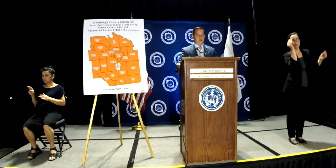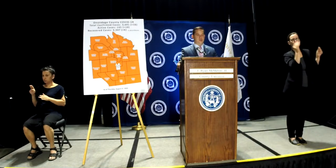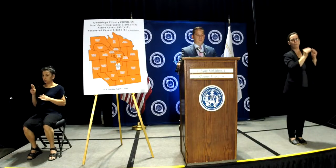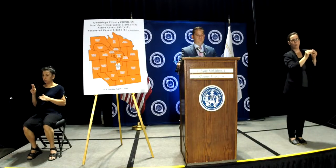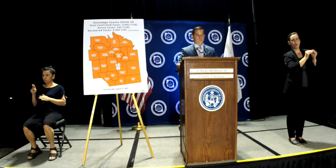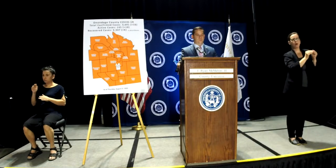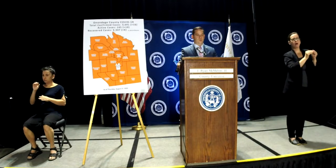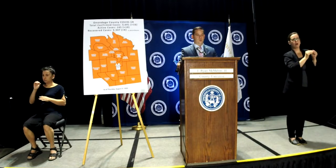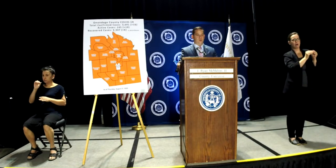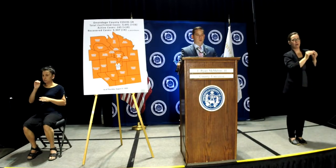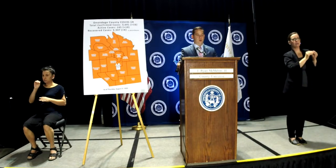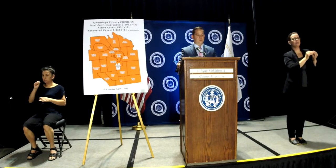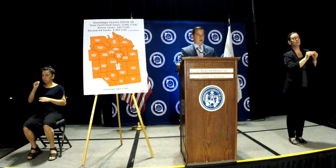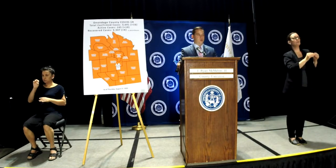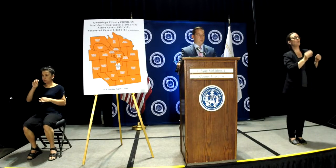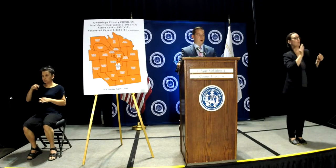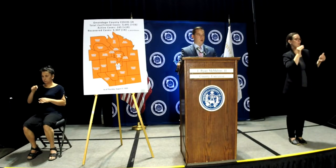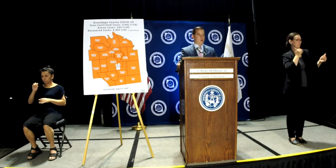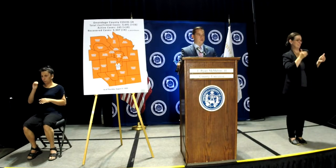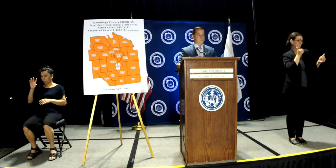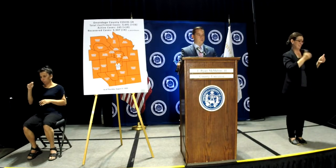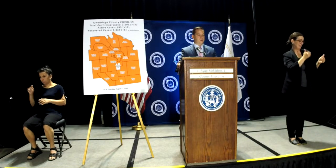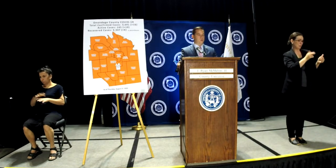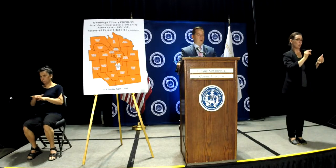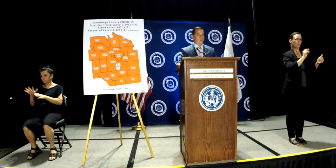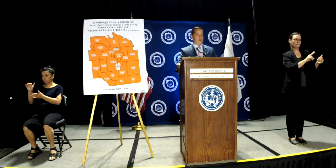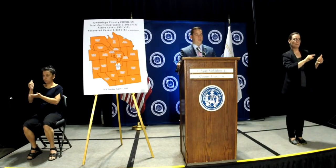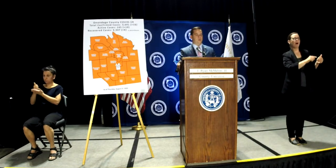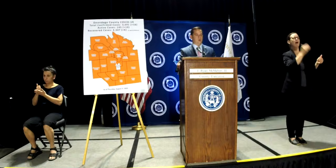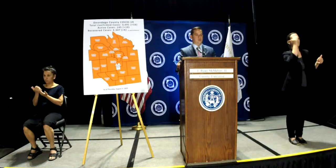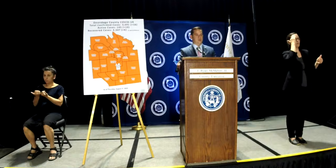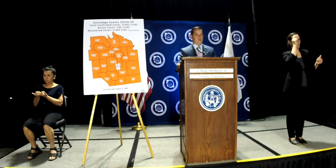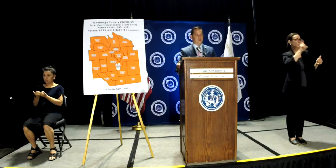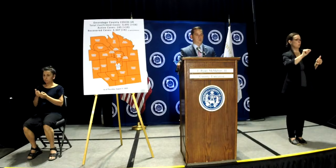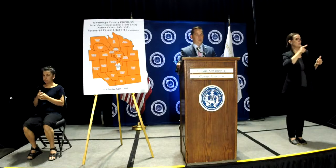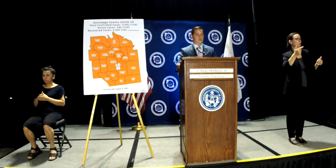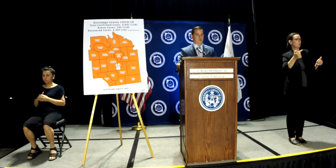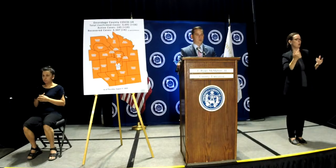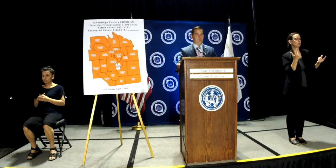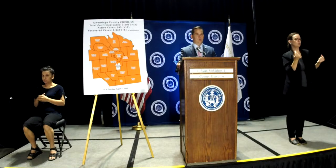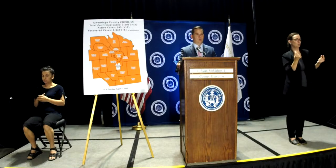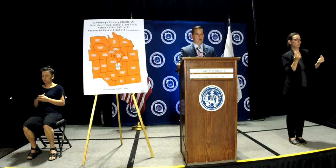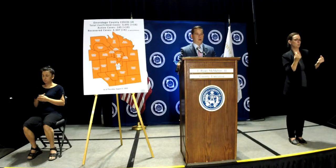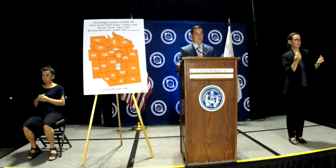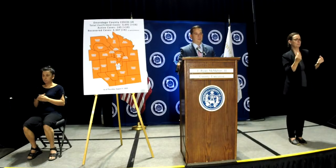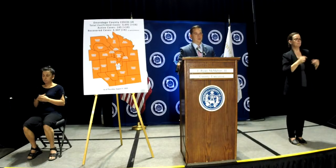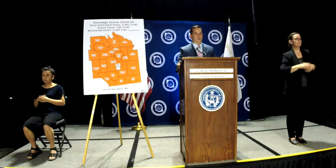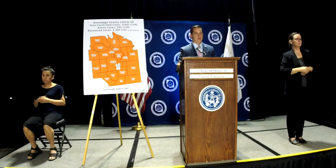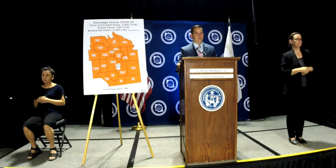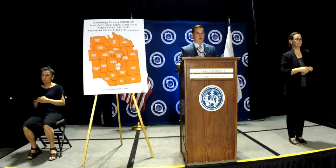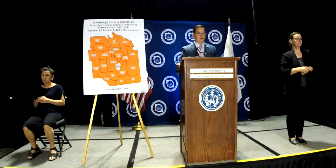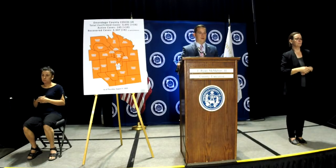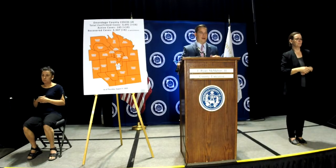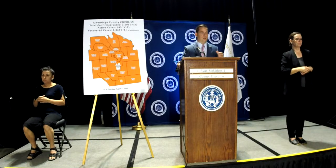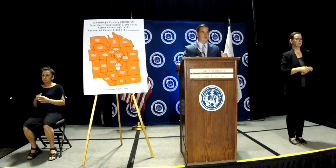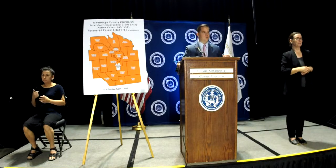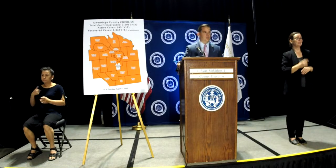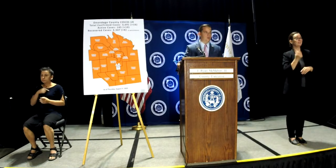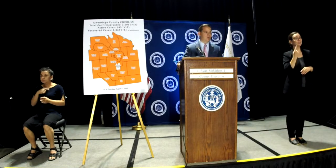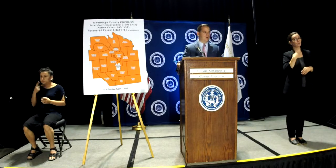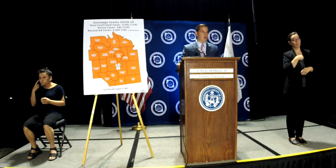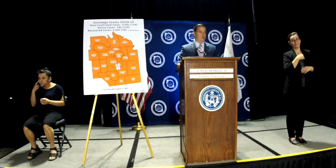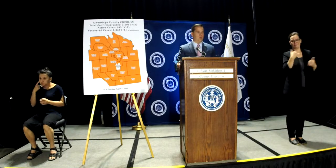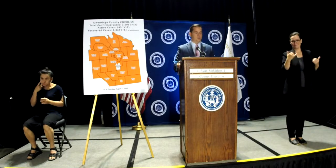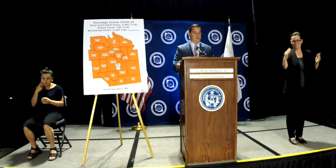any budget, it's about your priorities and what services we can do. Certainly a pandemic highlights